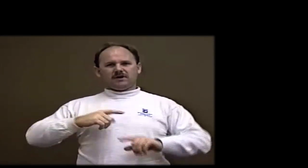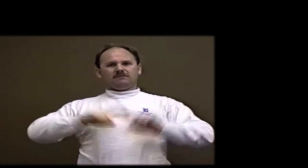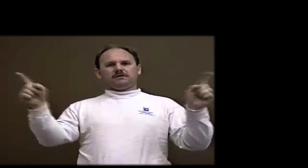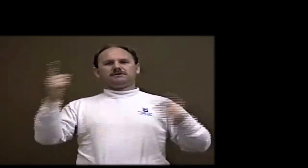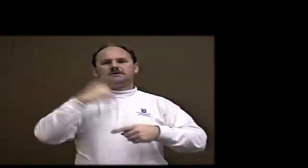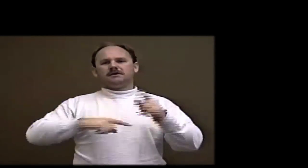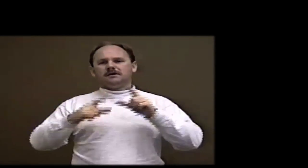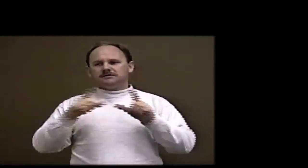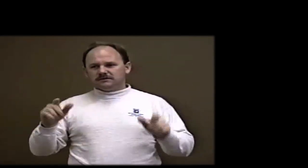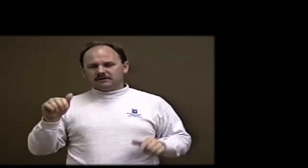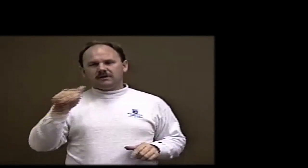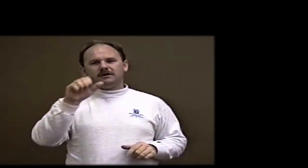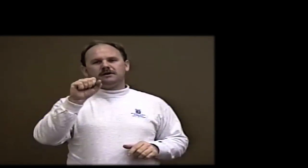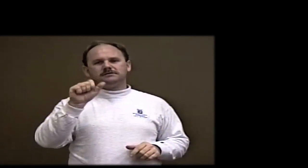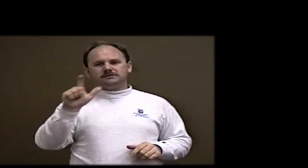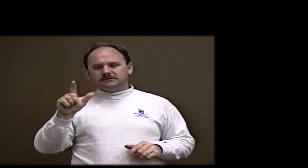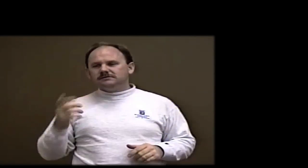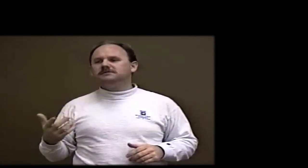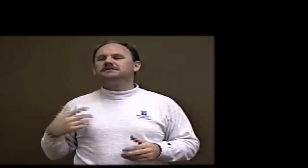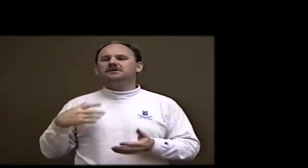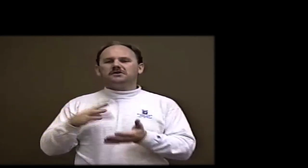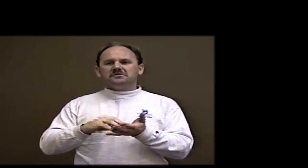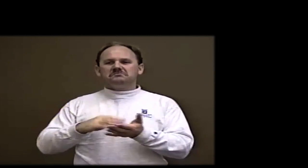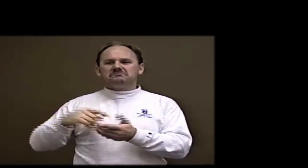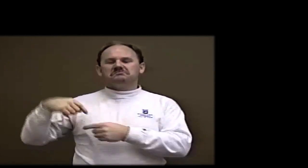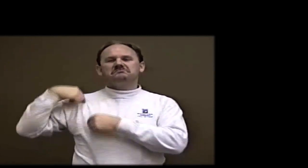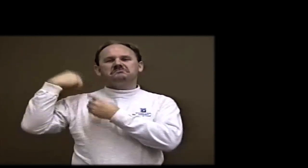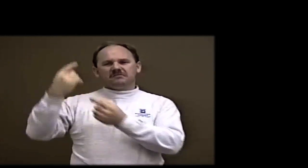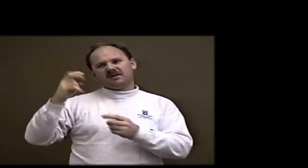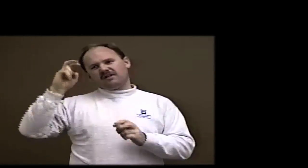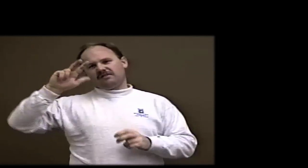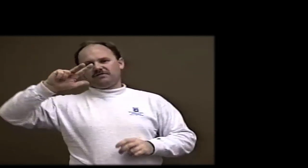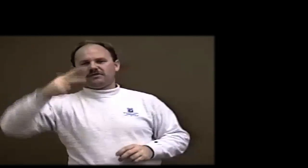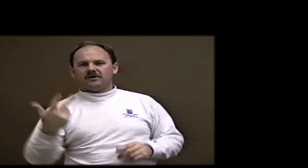It wasn't until I moved to America that I learned a third language, American Sign Language.